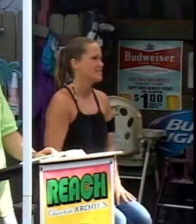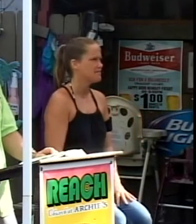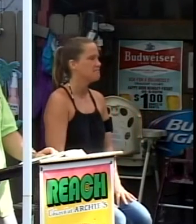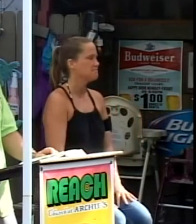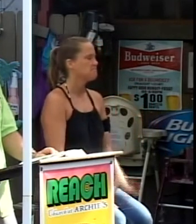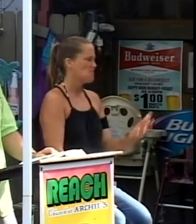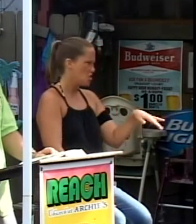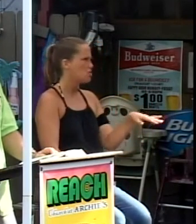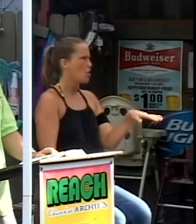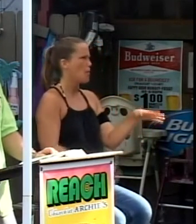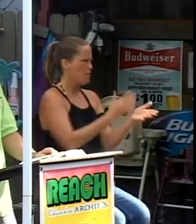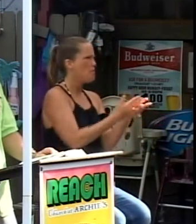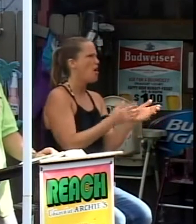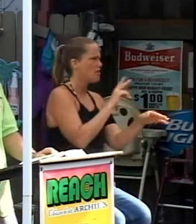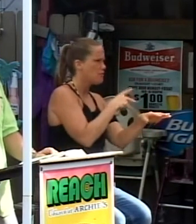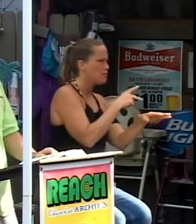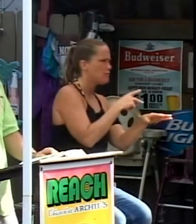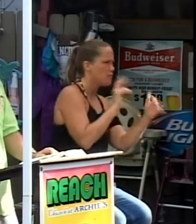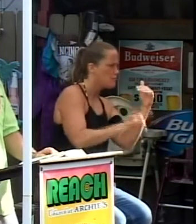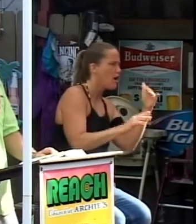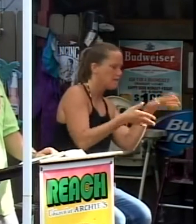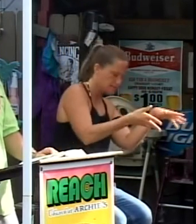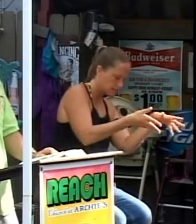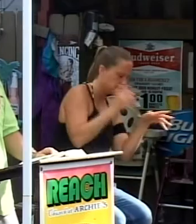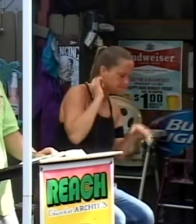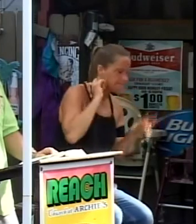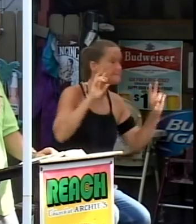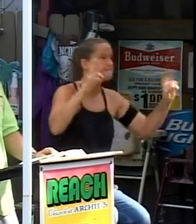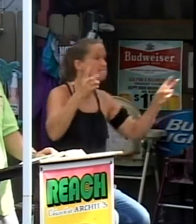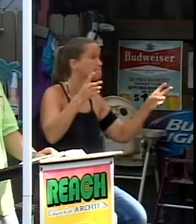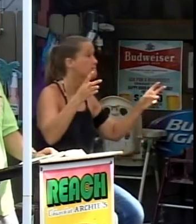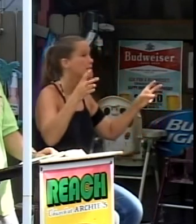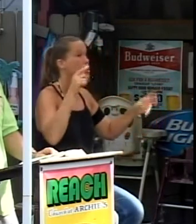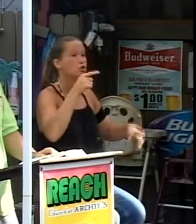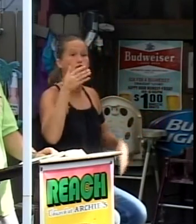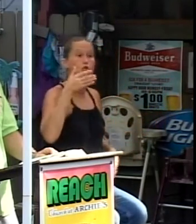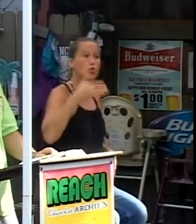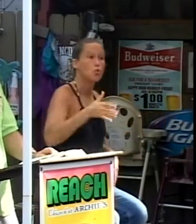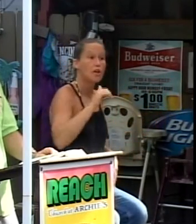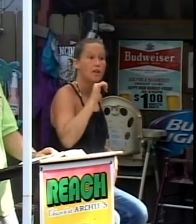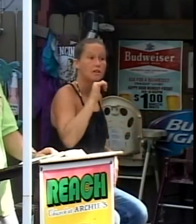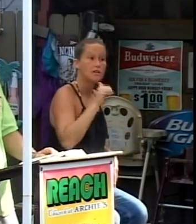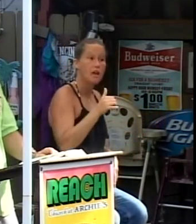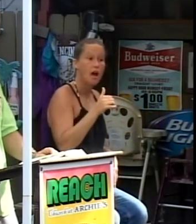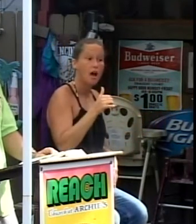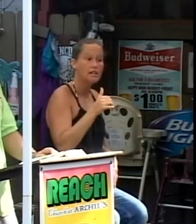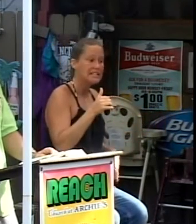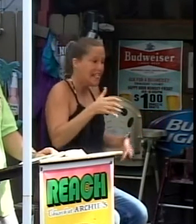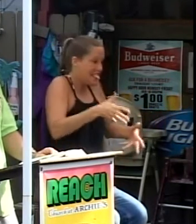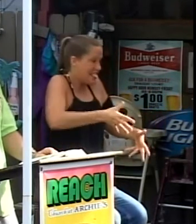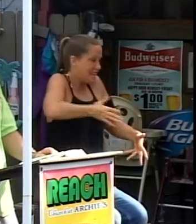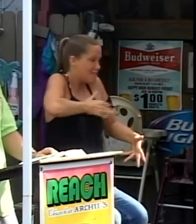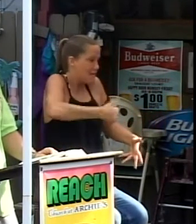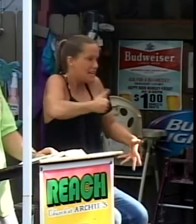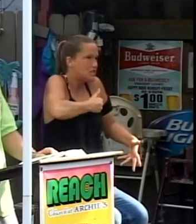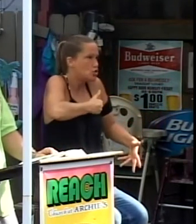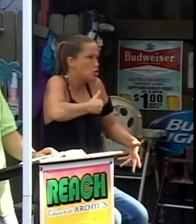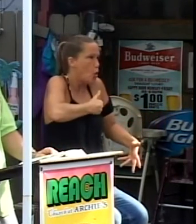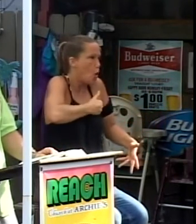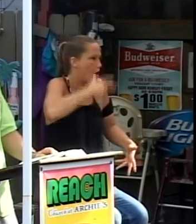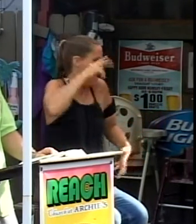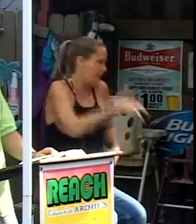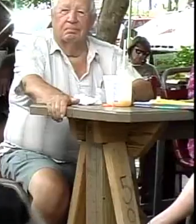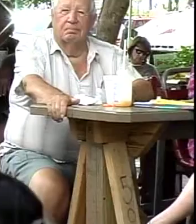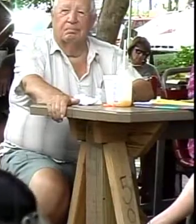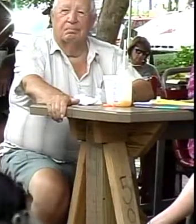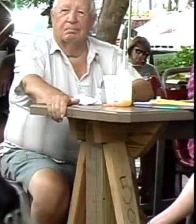just a part of it. He said, "For you will not leave my soul in Hades, nor will you allow your Holy